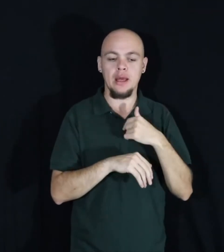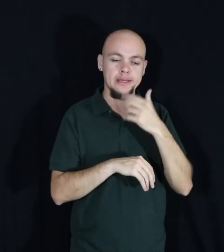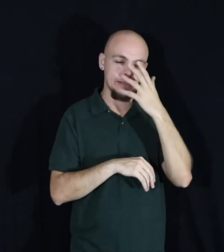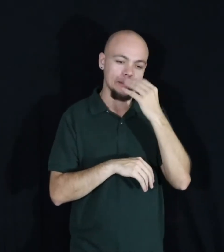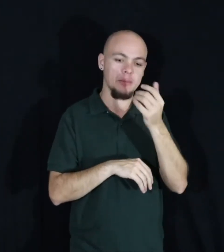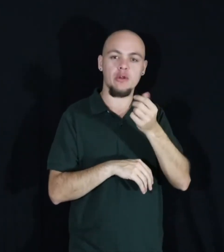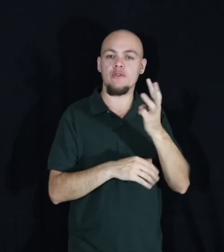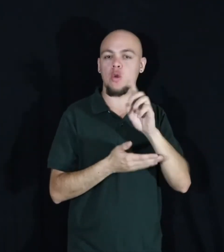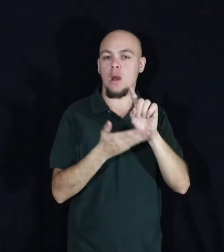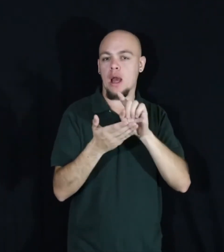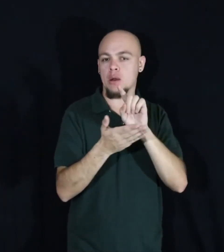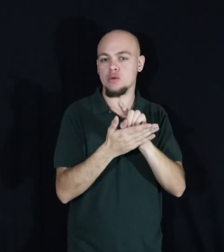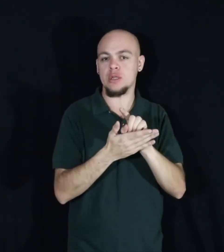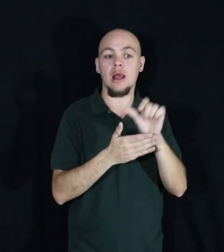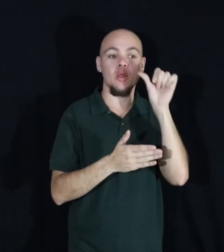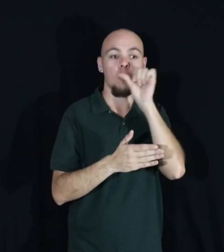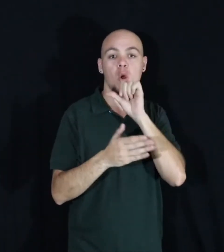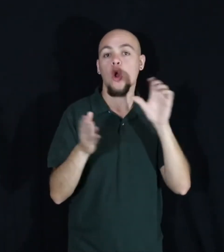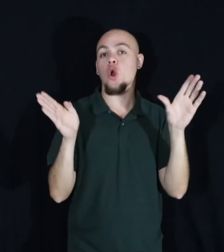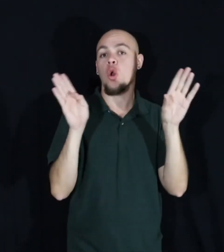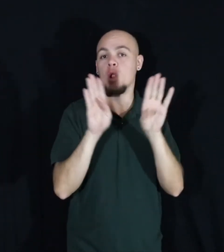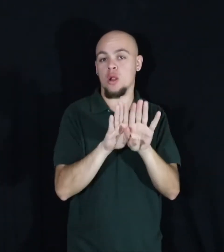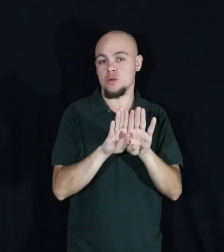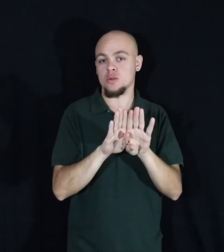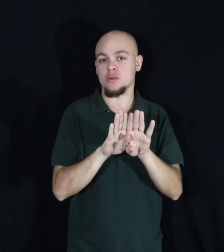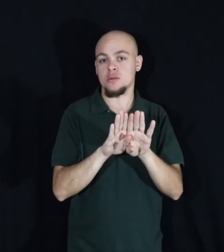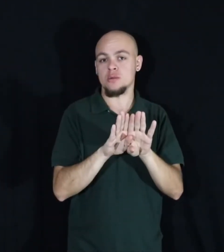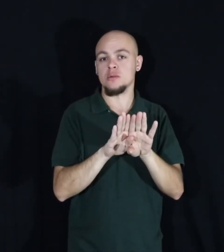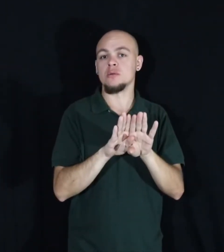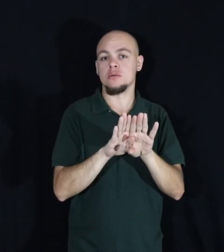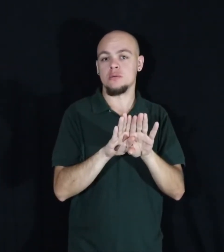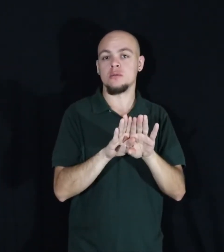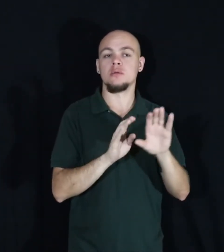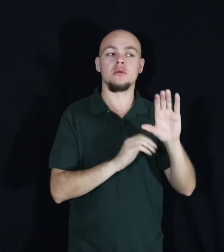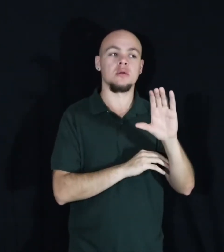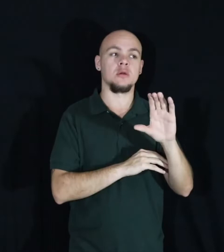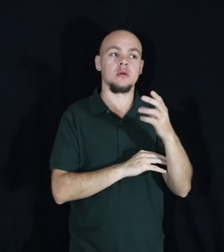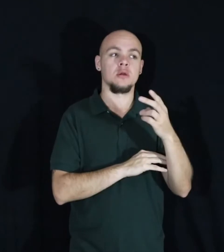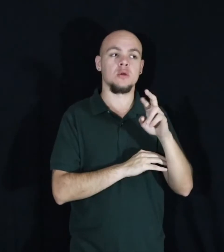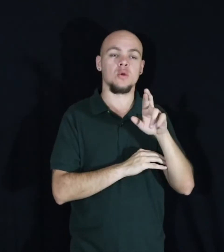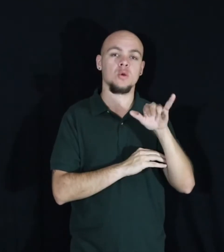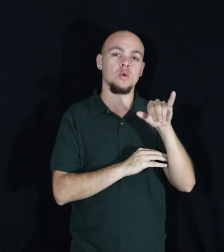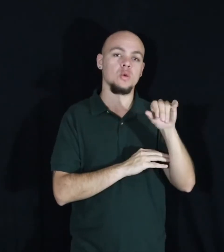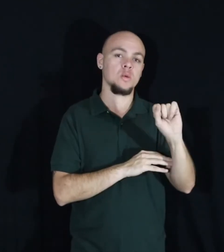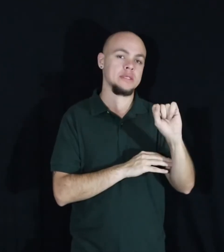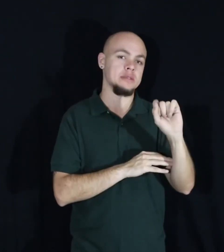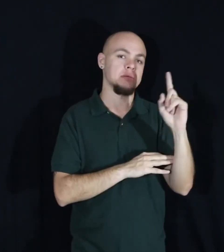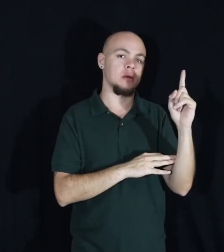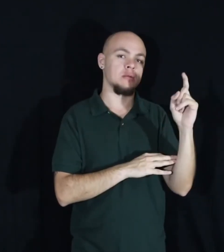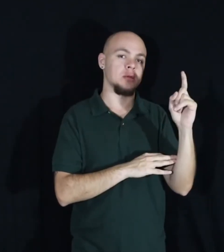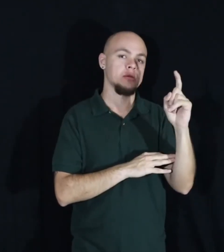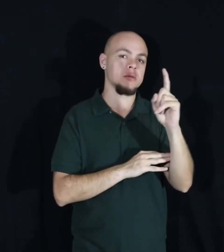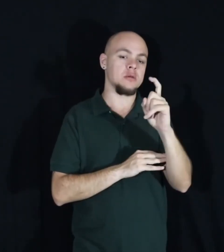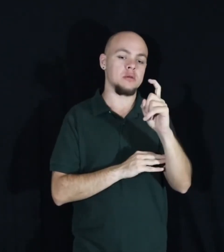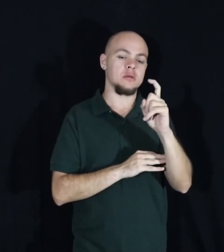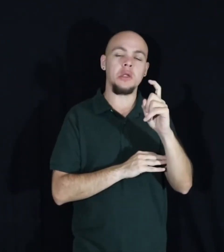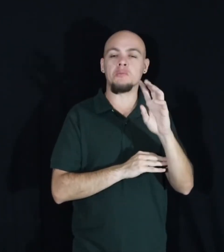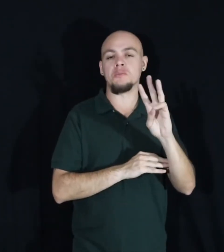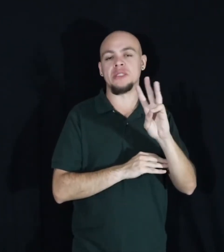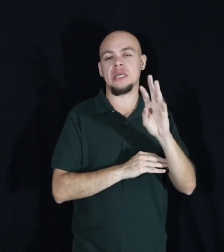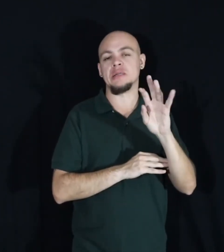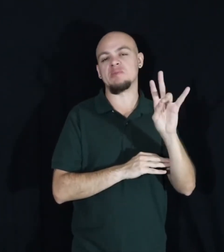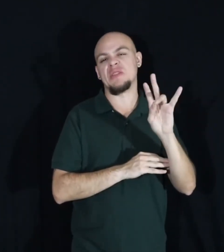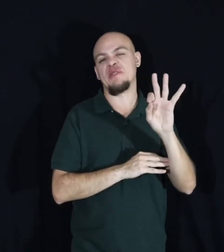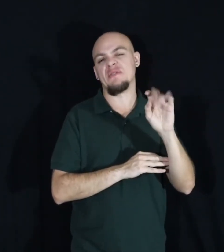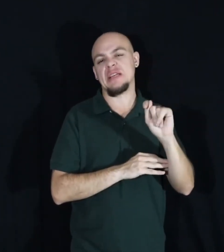of hours. And as the bars closed, here comes Chris. Right. He walks up to me, he stands about 6 or 7 feet